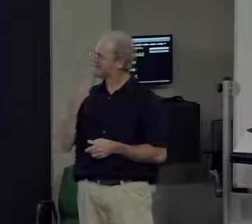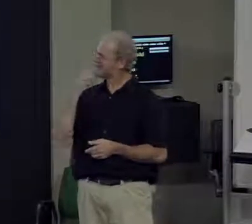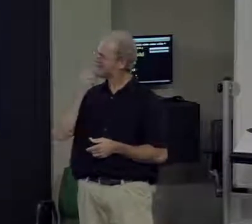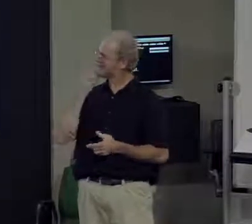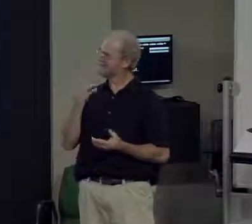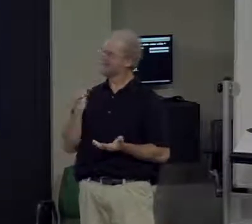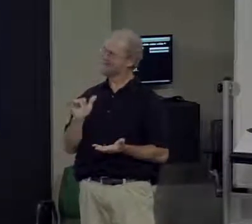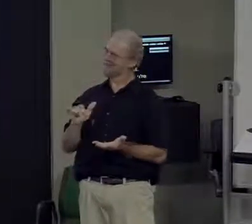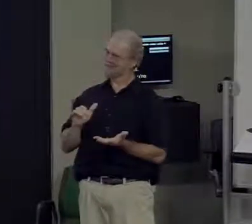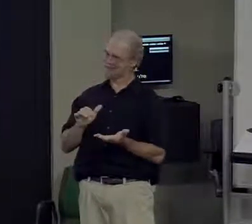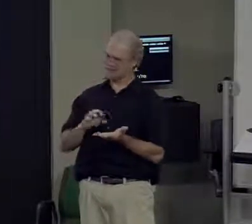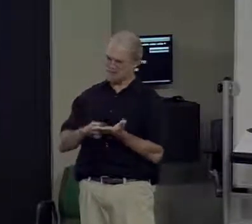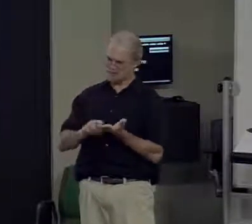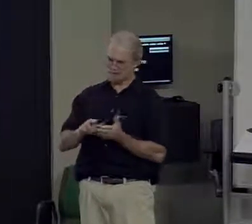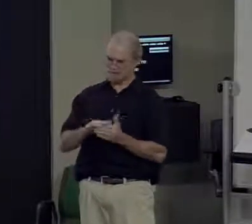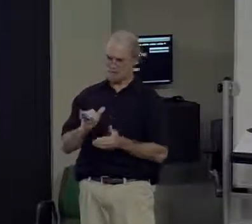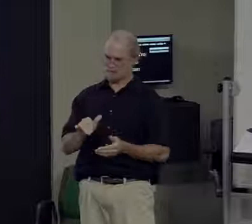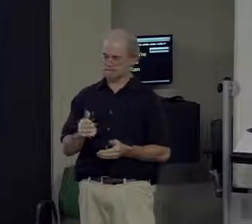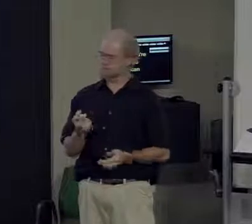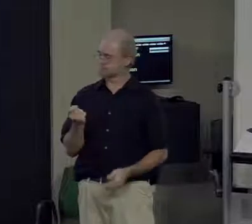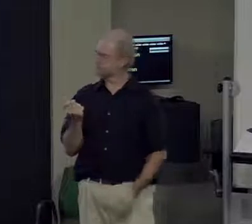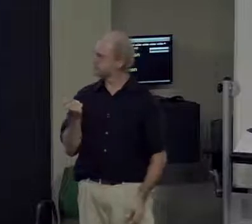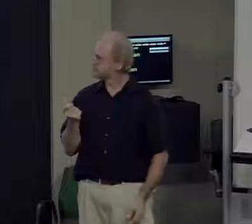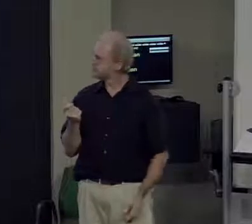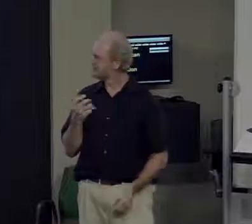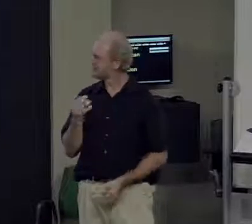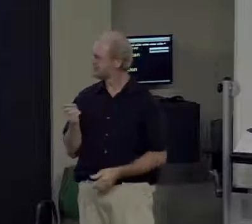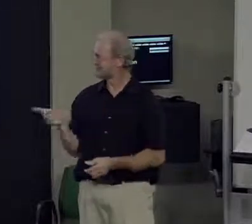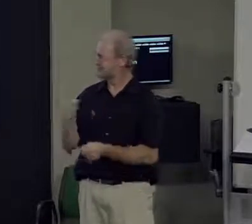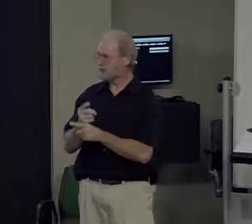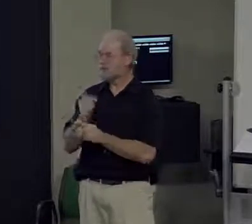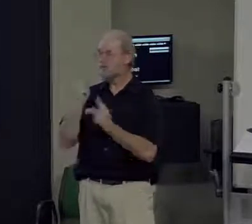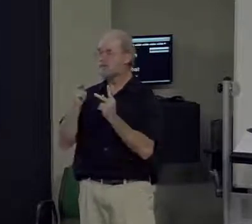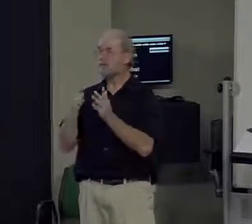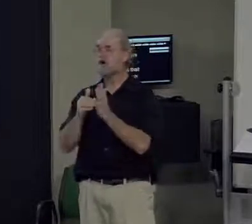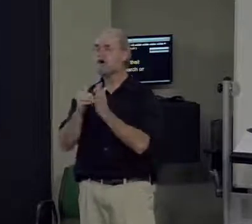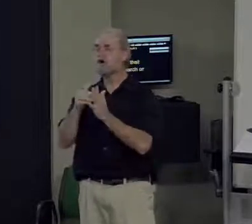with you. So I think that research, or that kind of research,